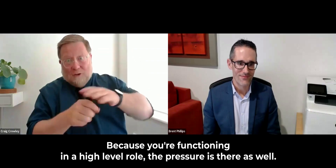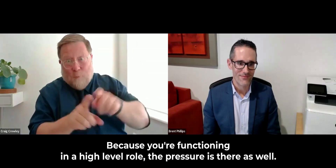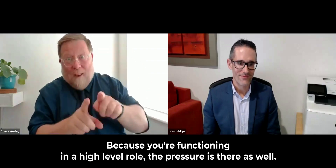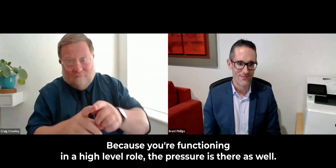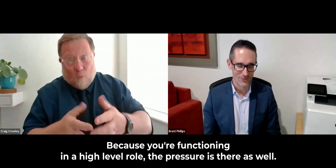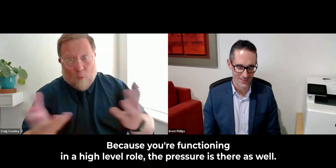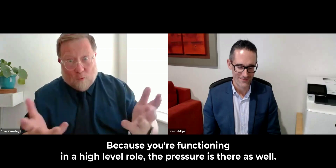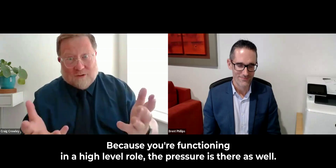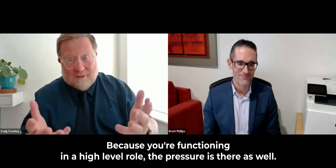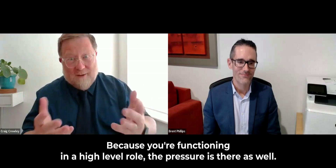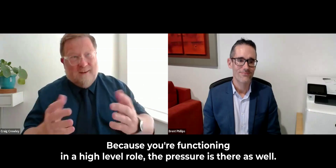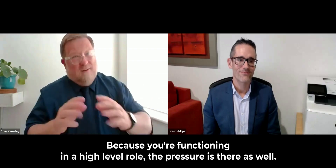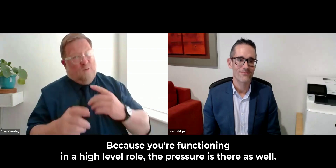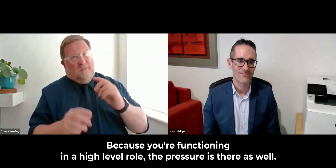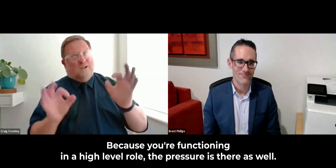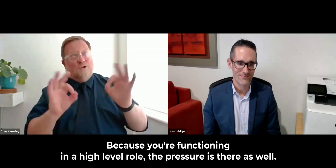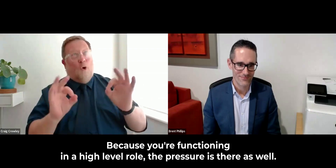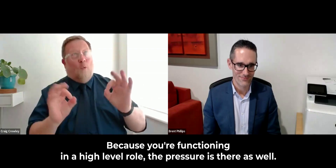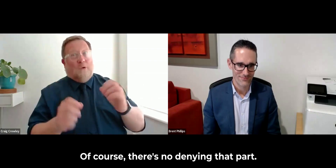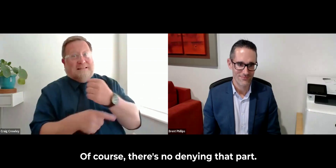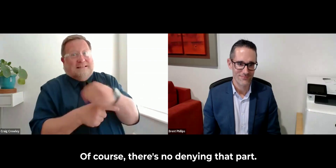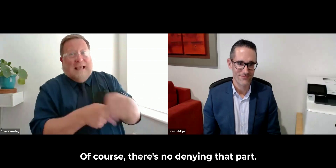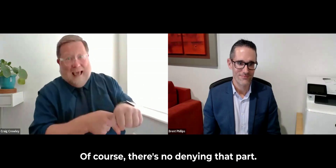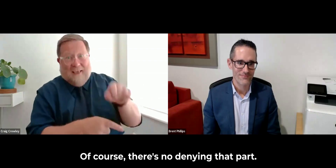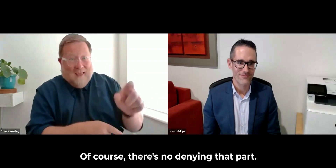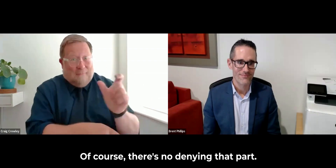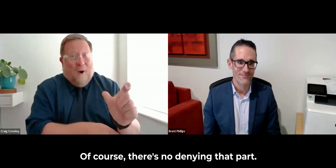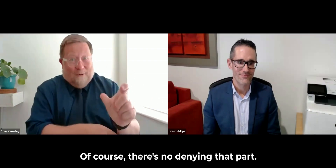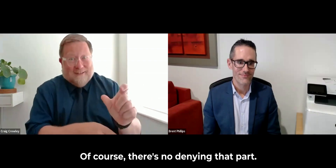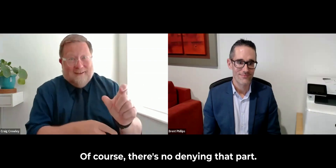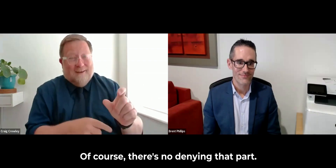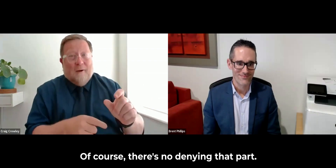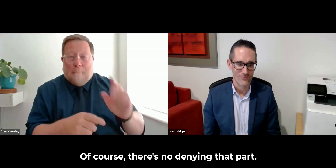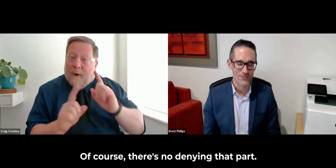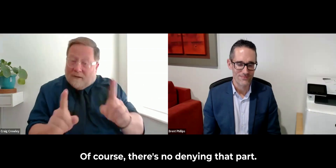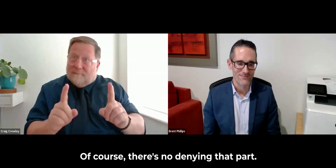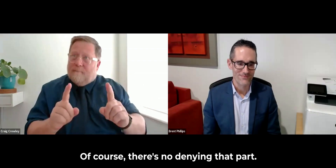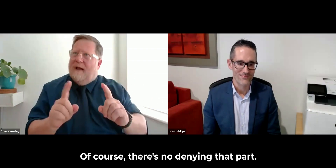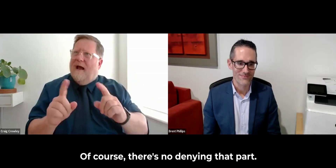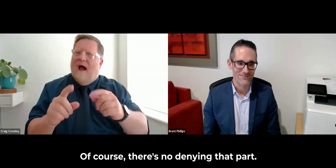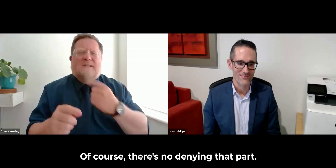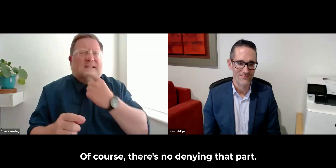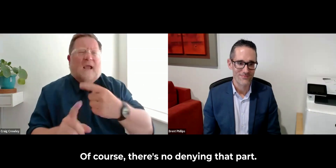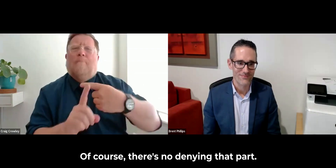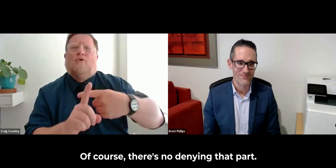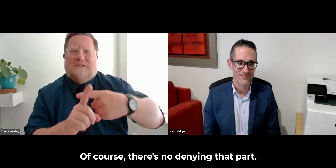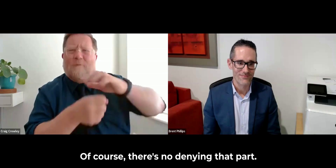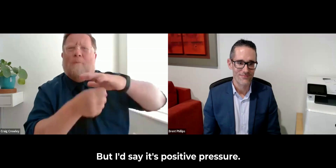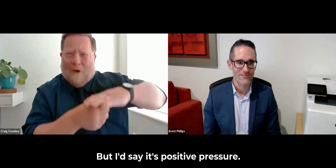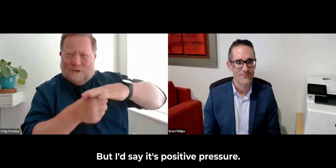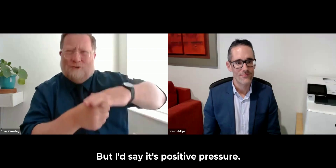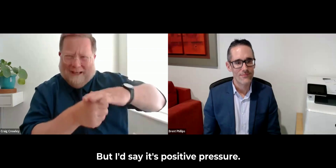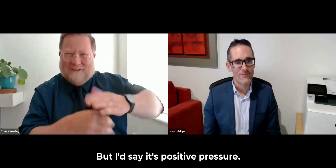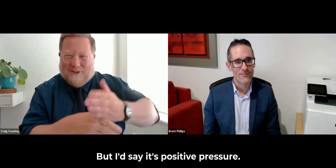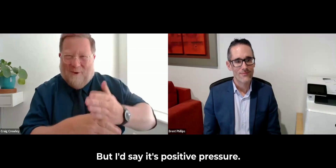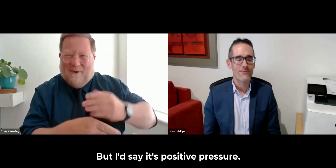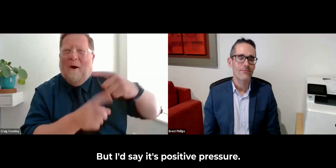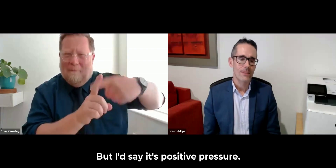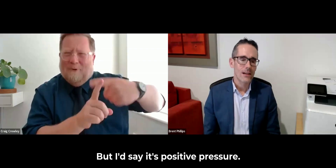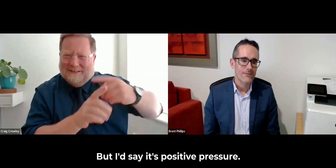level role, the pressure is there as well, of course. You know, there's no denying that part. But I'd say it's